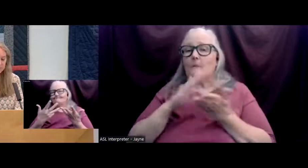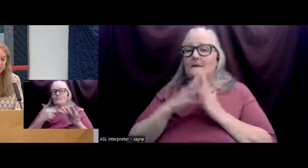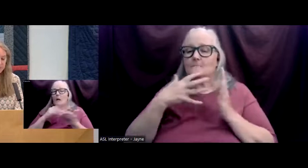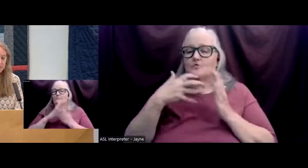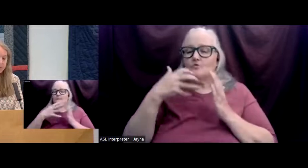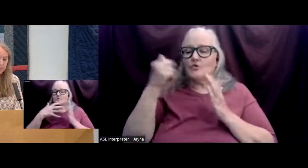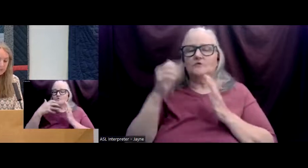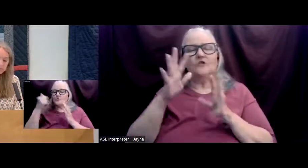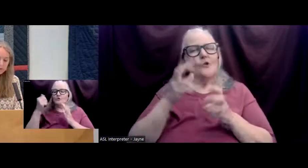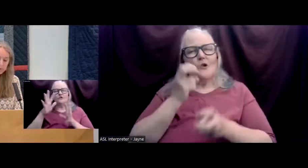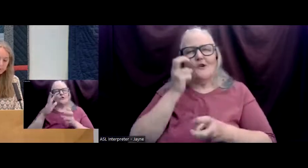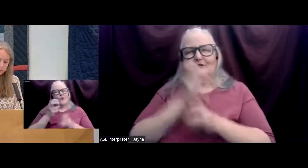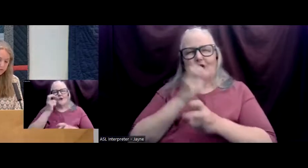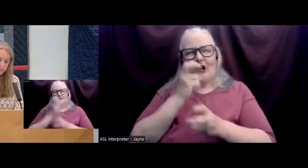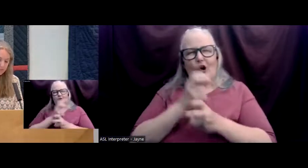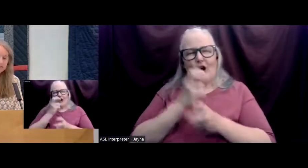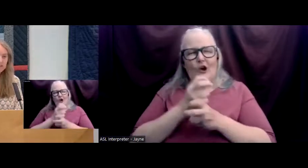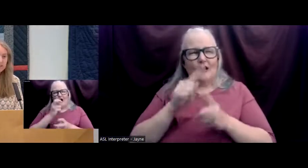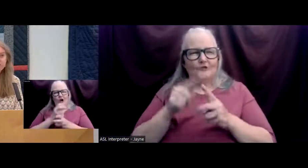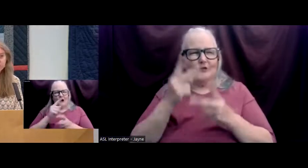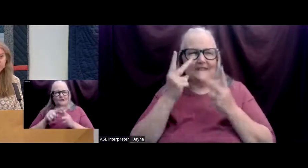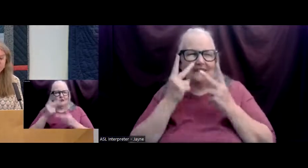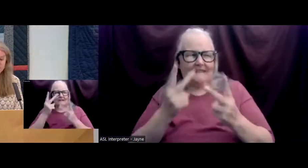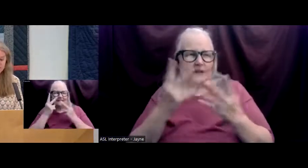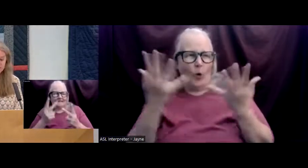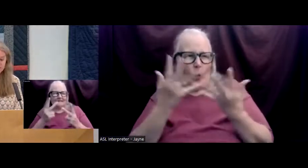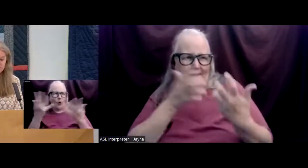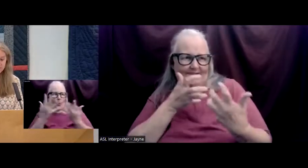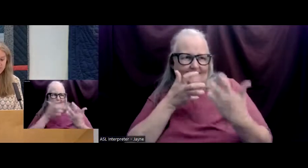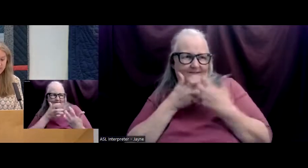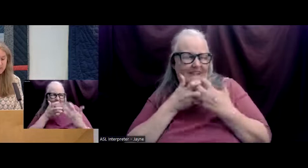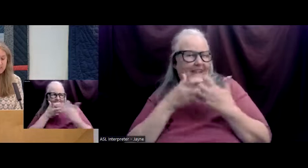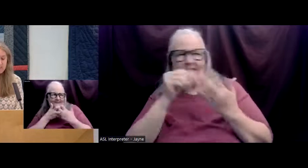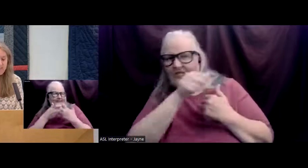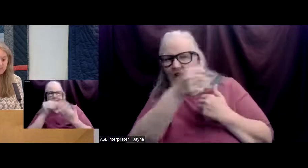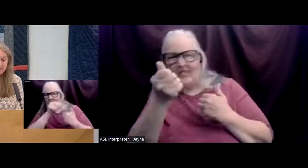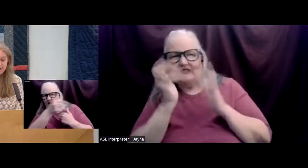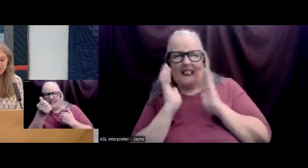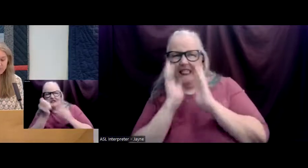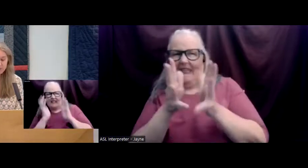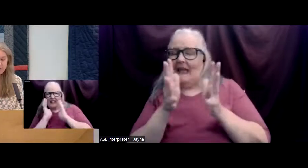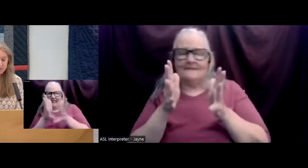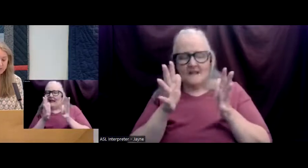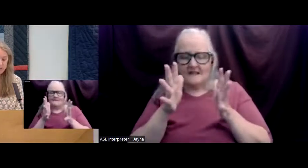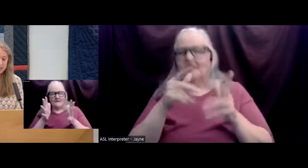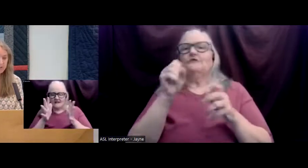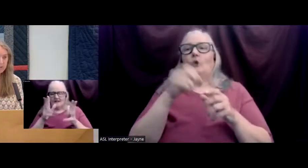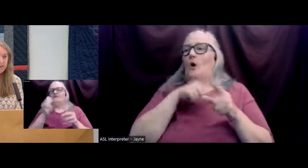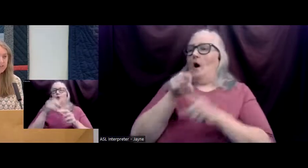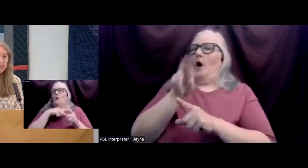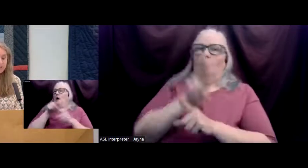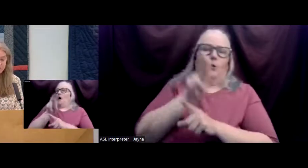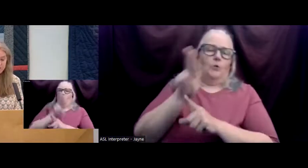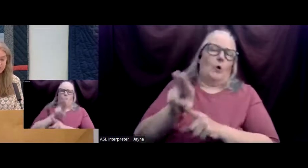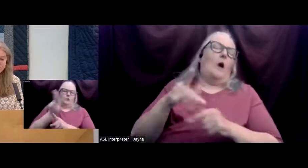became for me to tune in to what worked for me and leave the rest behind. So I have found a home in the UU faith where